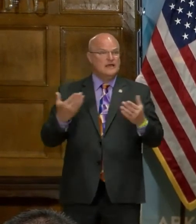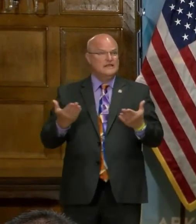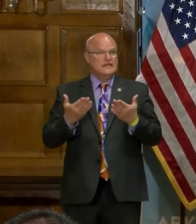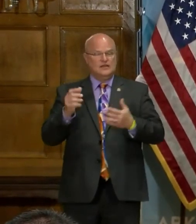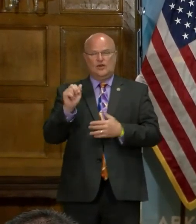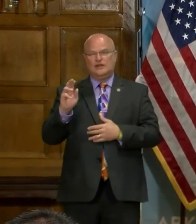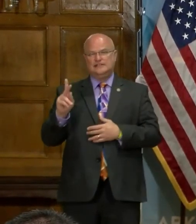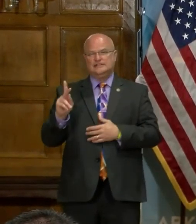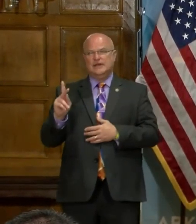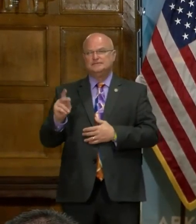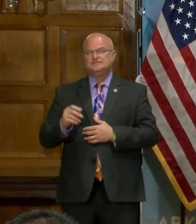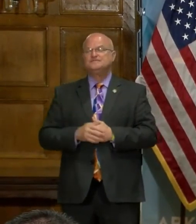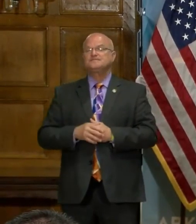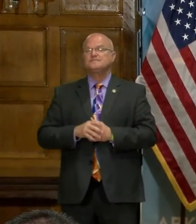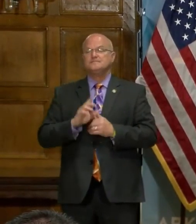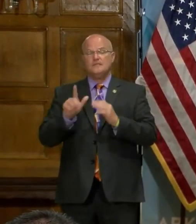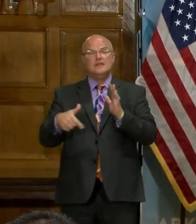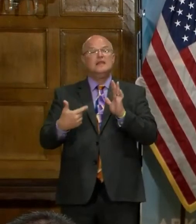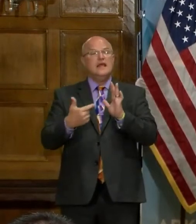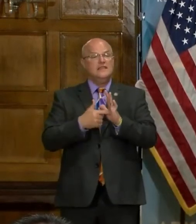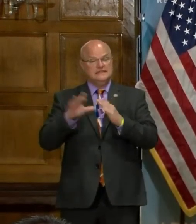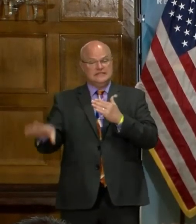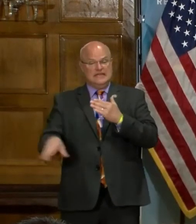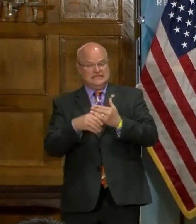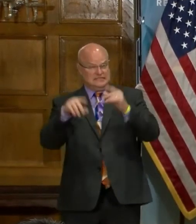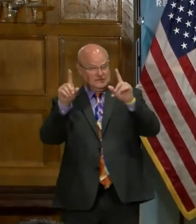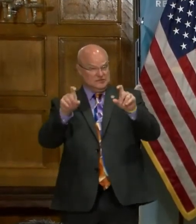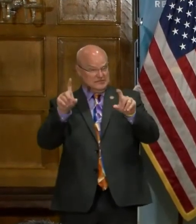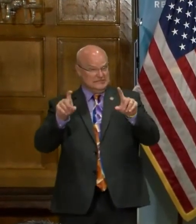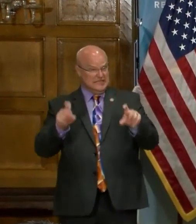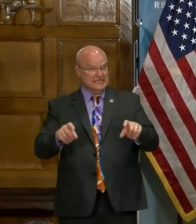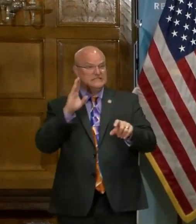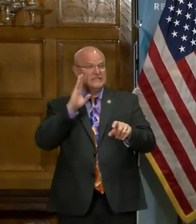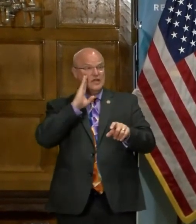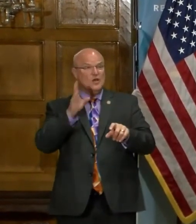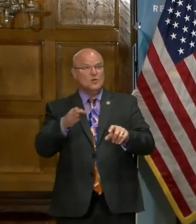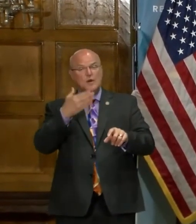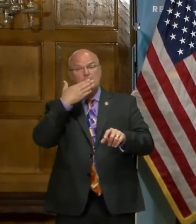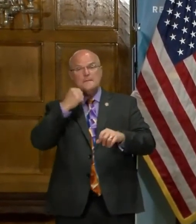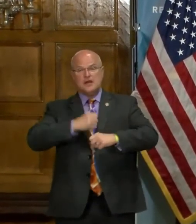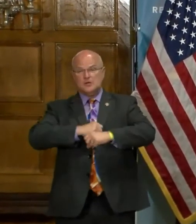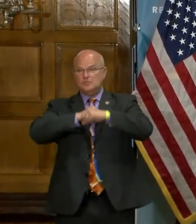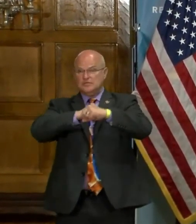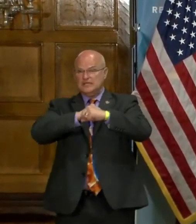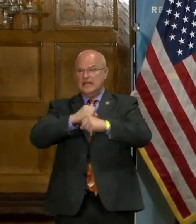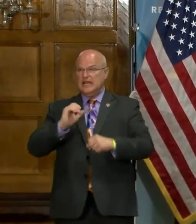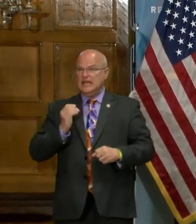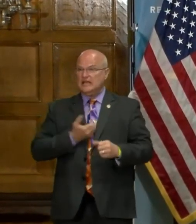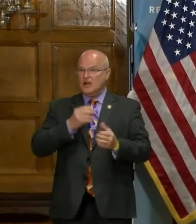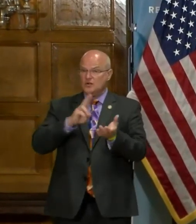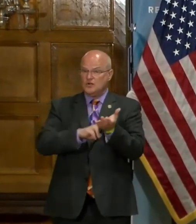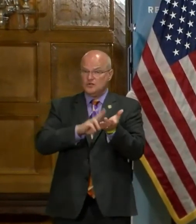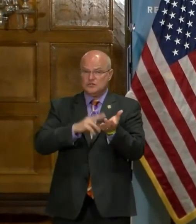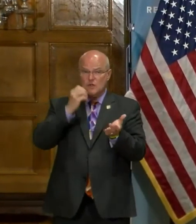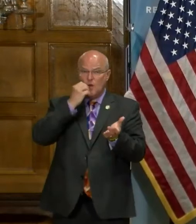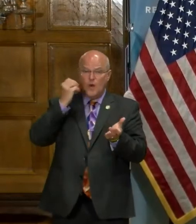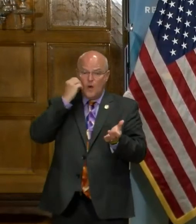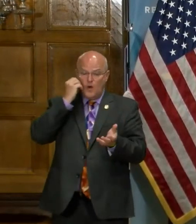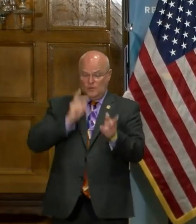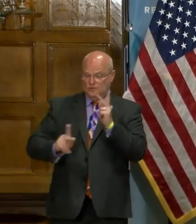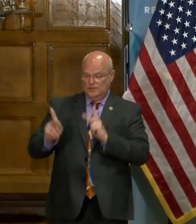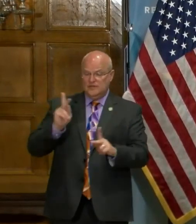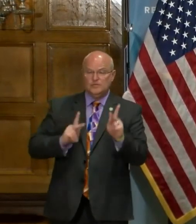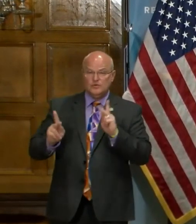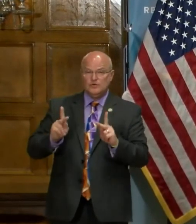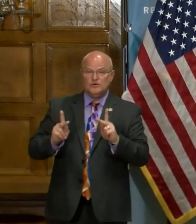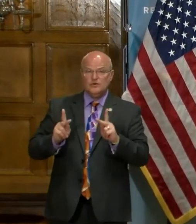here in Arkansas. This additional testing will better protect our nursing home residents, it